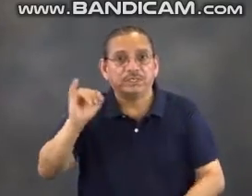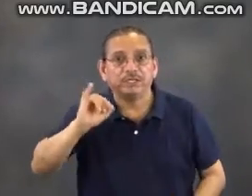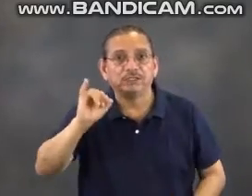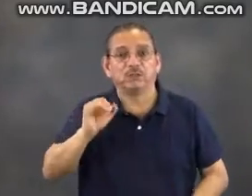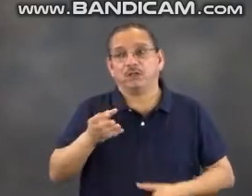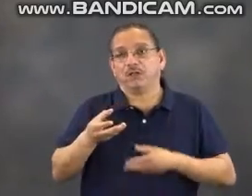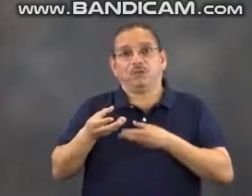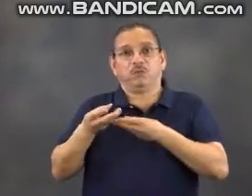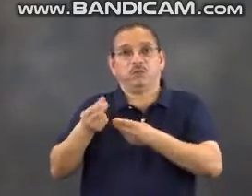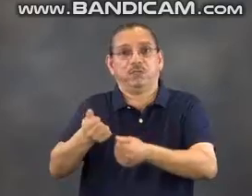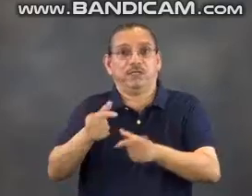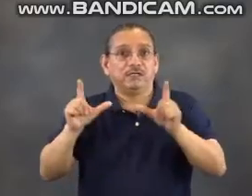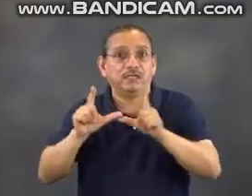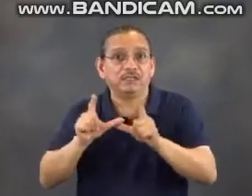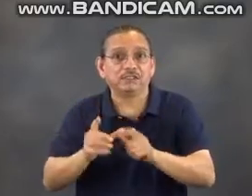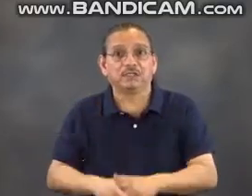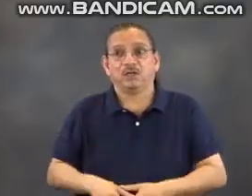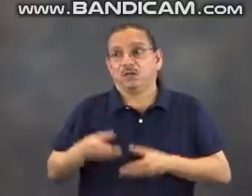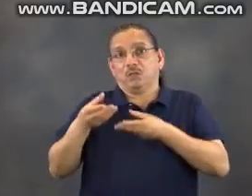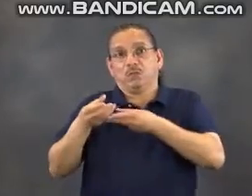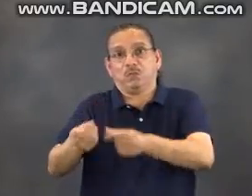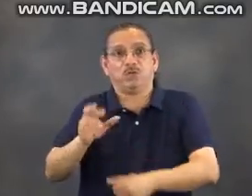The RV really guzzles gas.